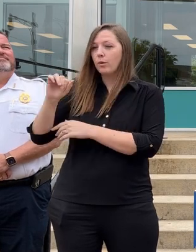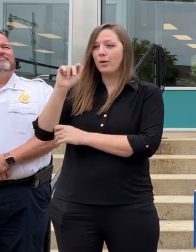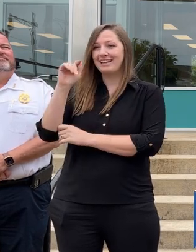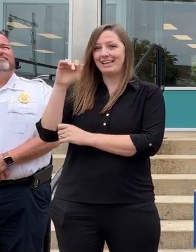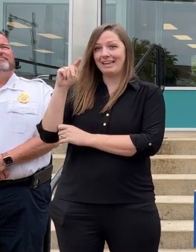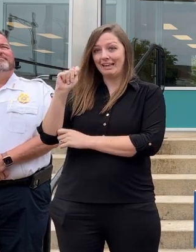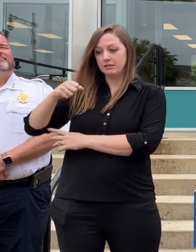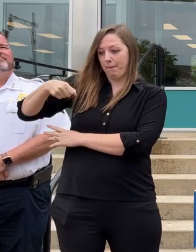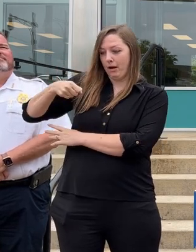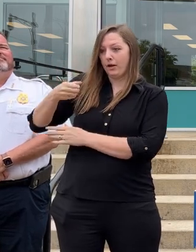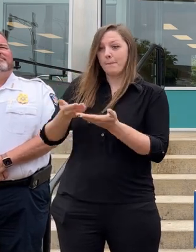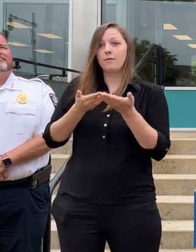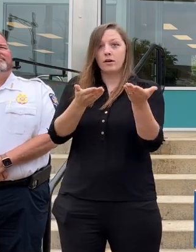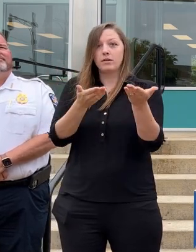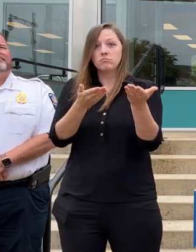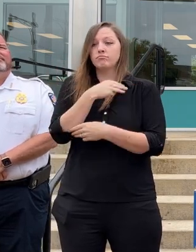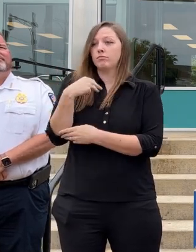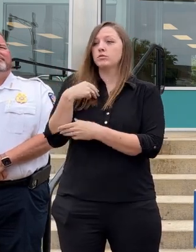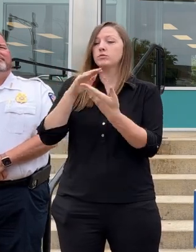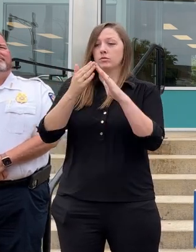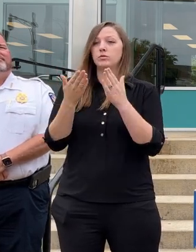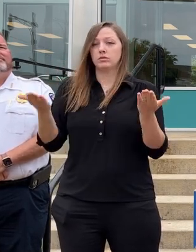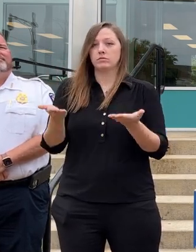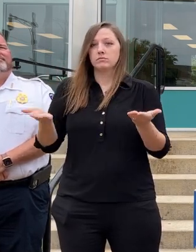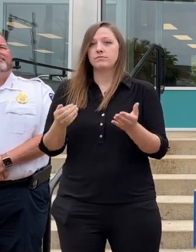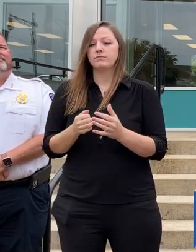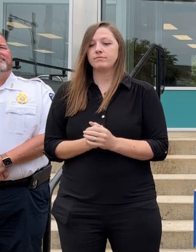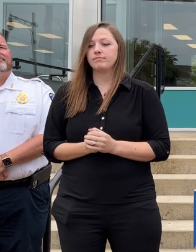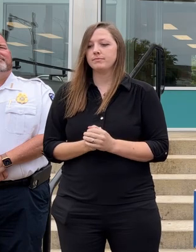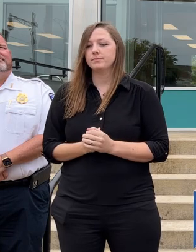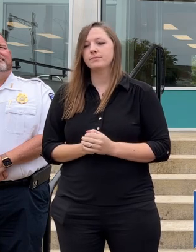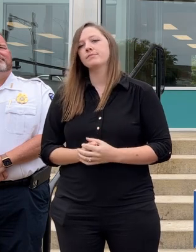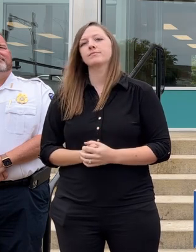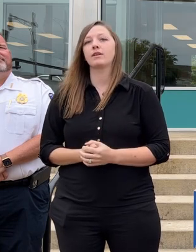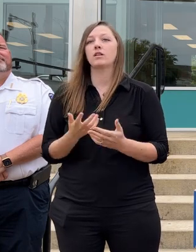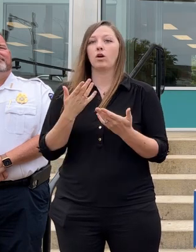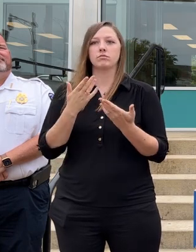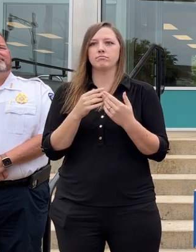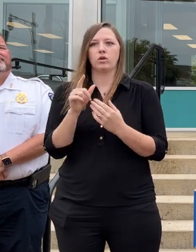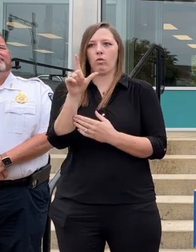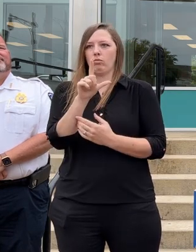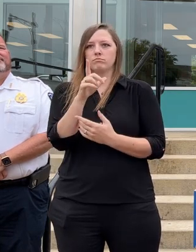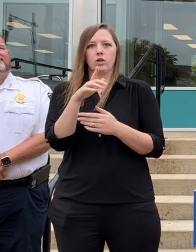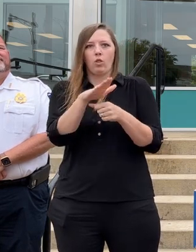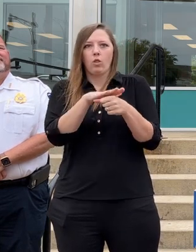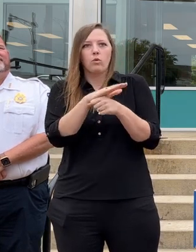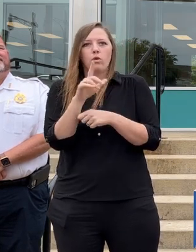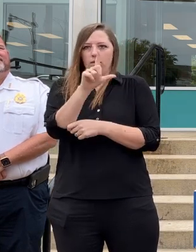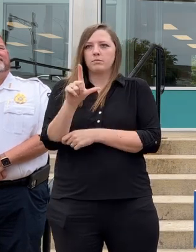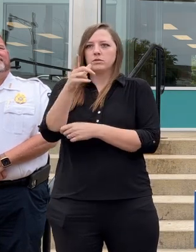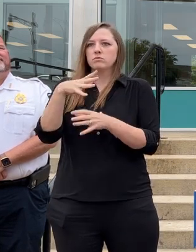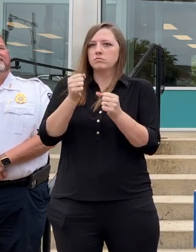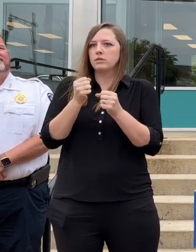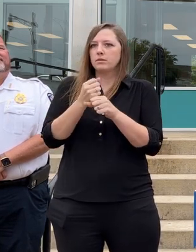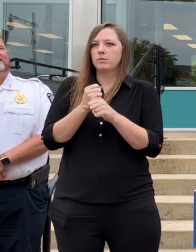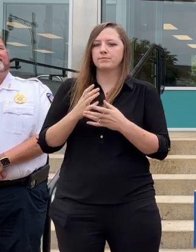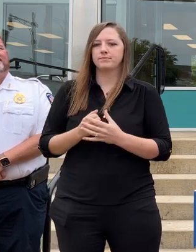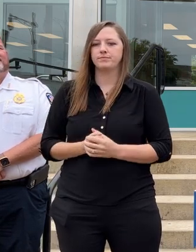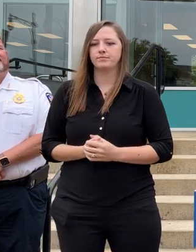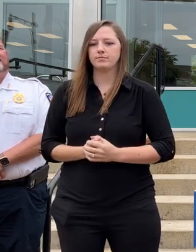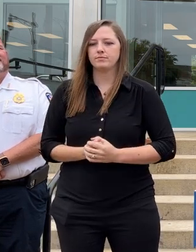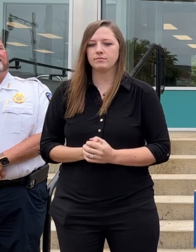be provided to members of the community, including at our local libraries. I'm Erie County Executive Mark Polenkars, and I'm